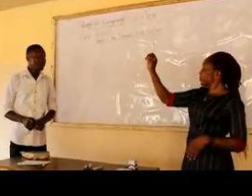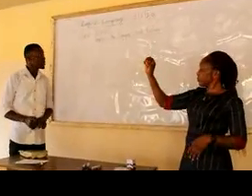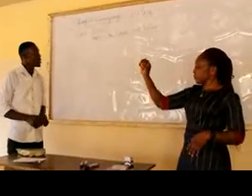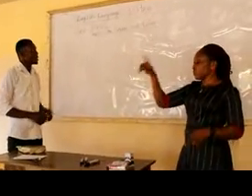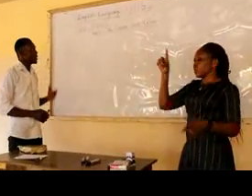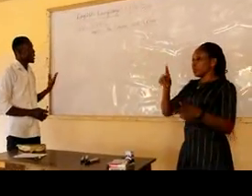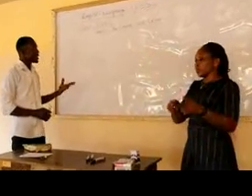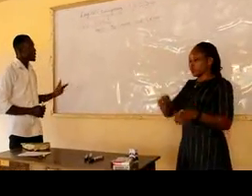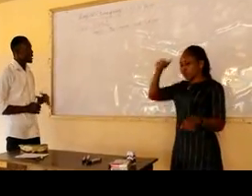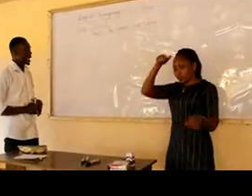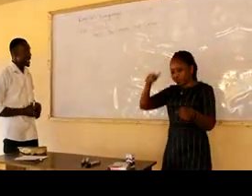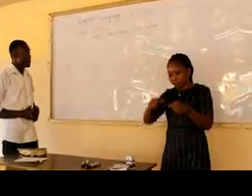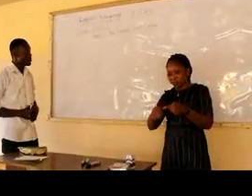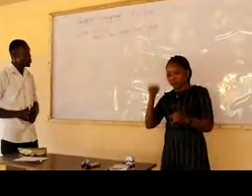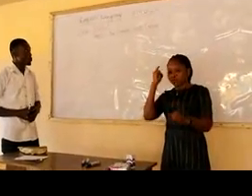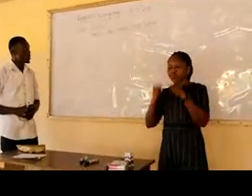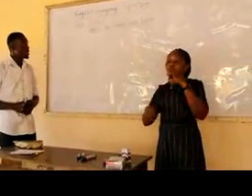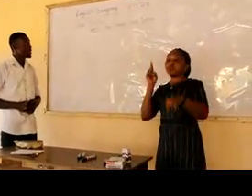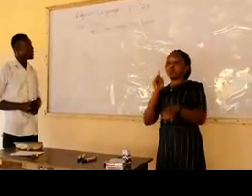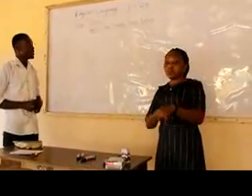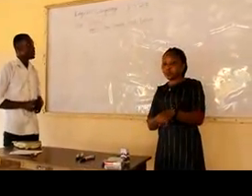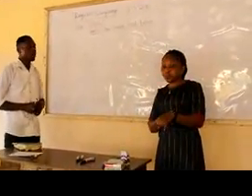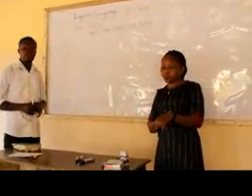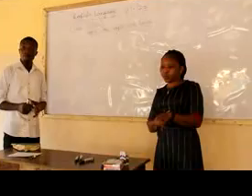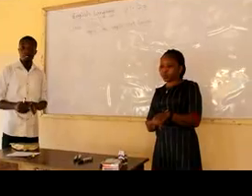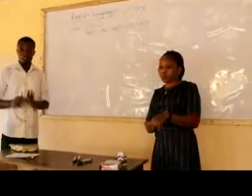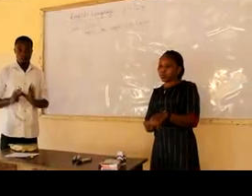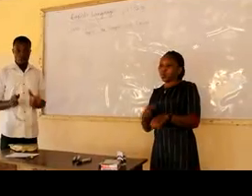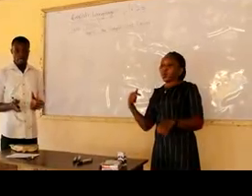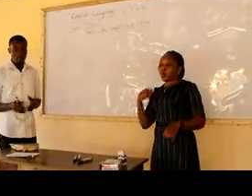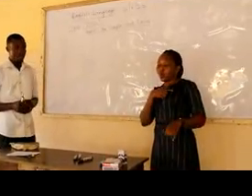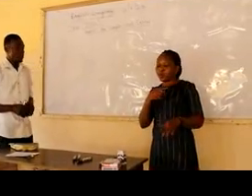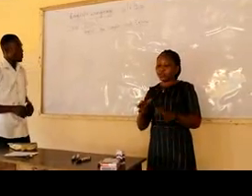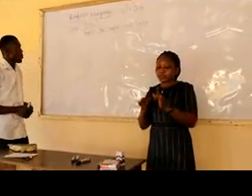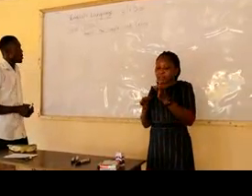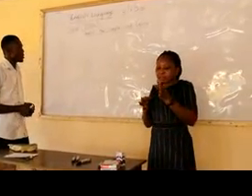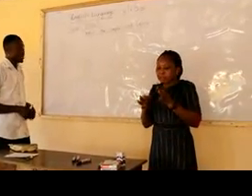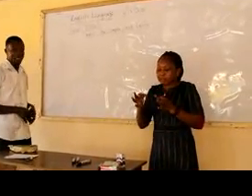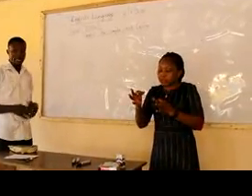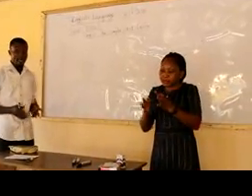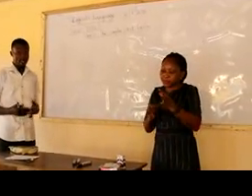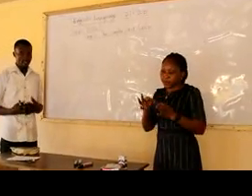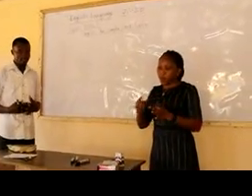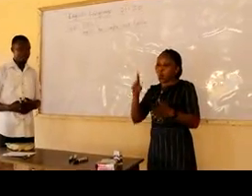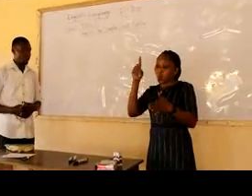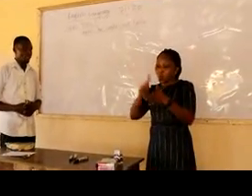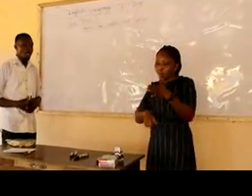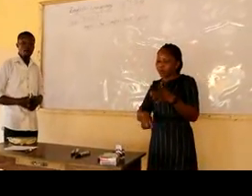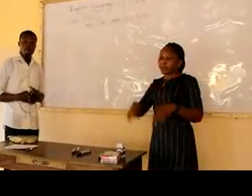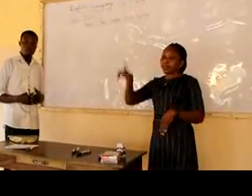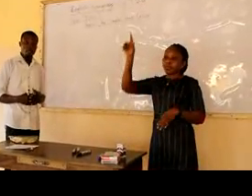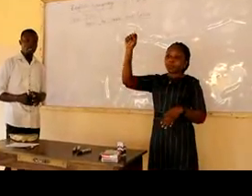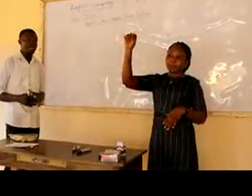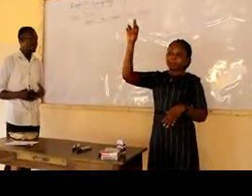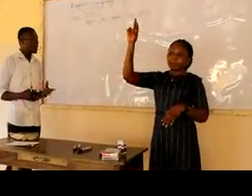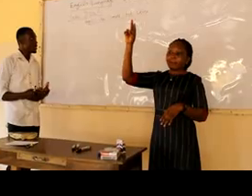memory, last time we briefly defined what the tense is,